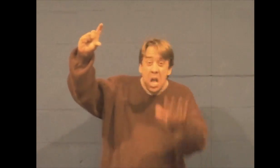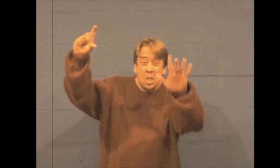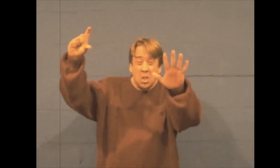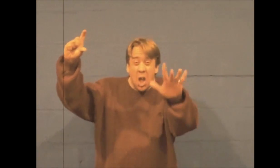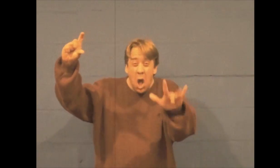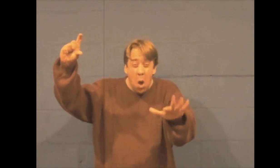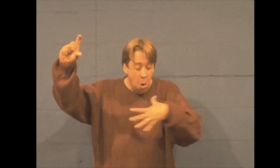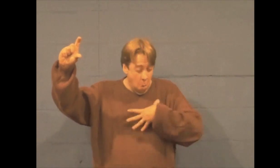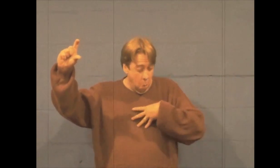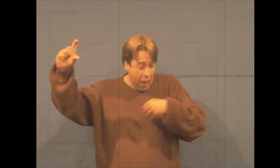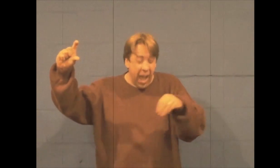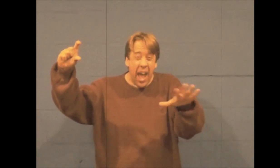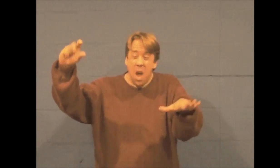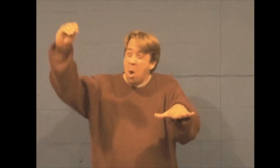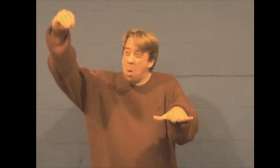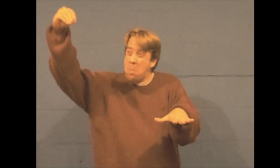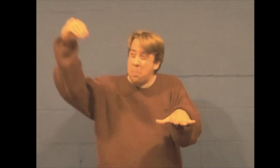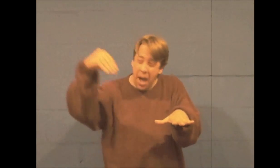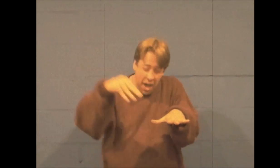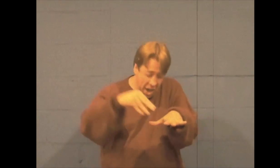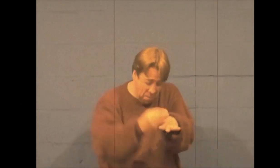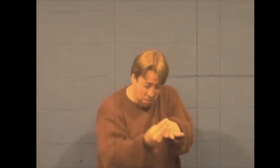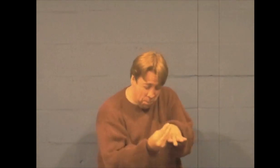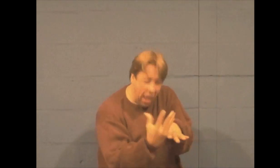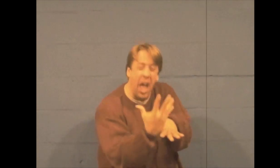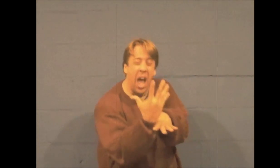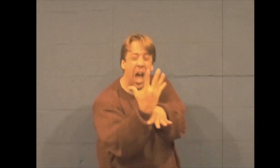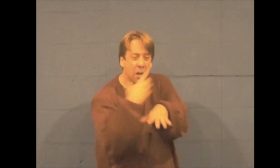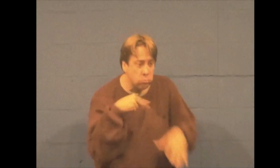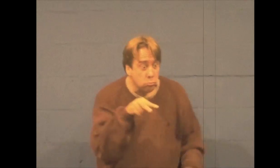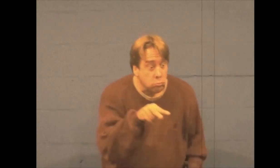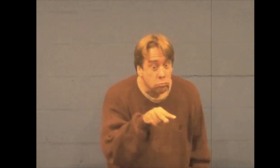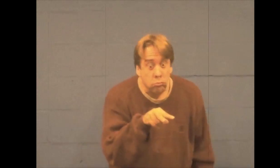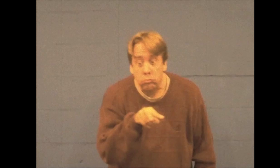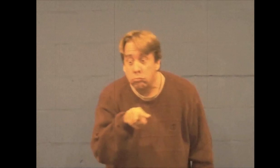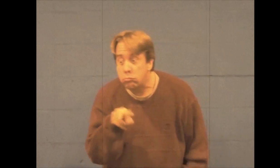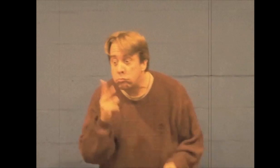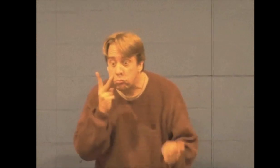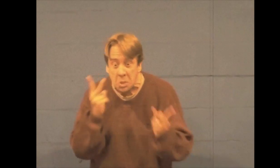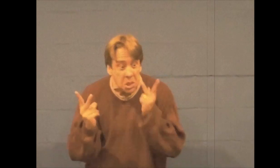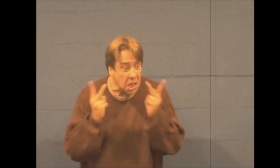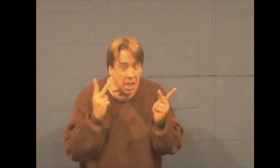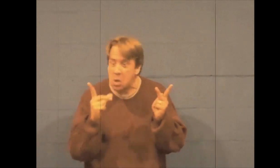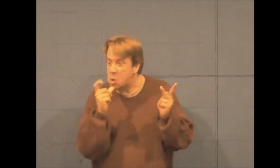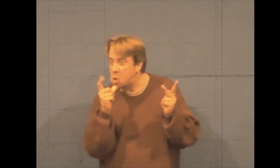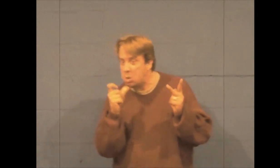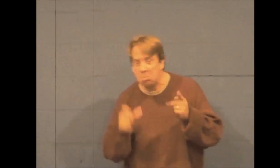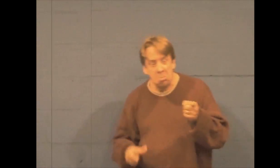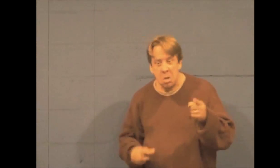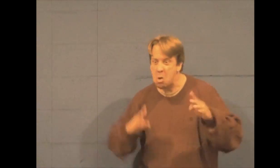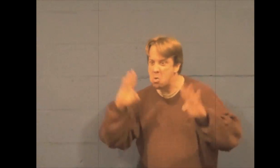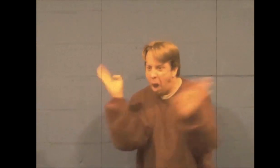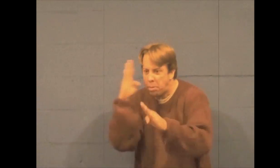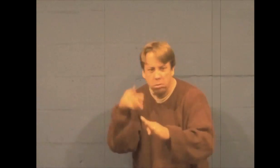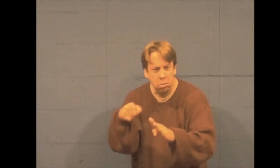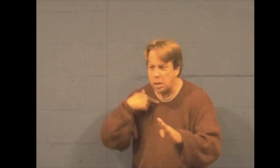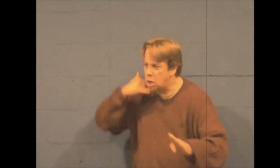And that night, it was a full moon. And it was reflecting off the snow. So it was really bright outside. And I said,